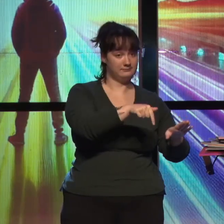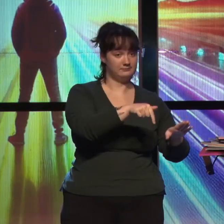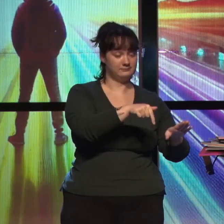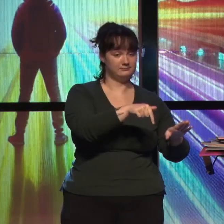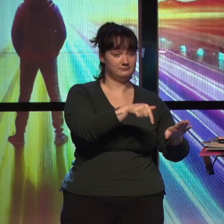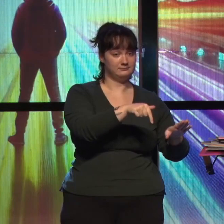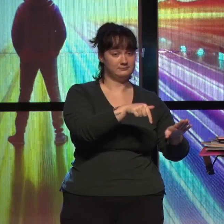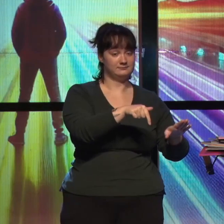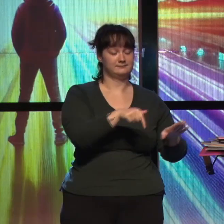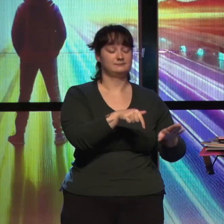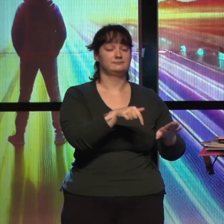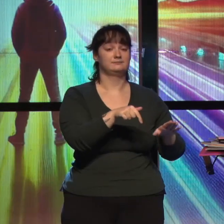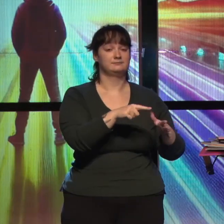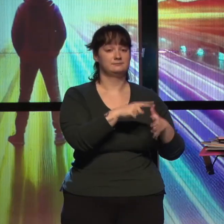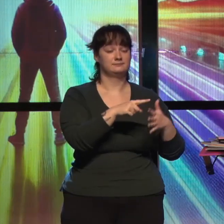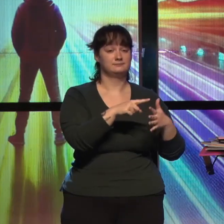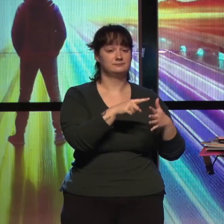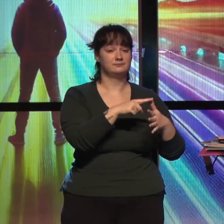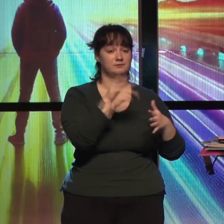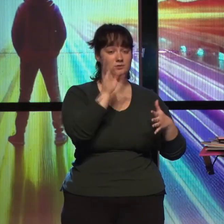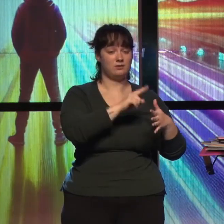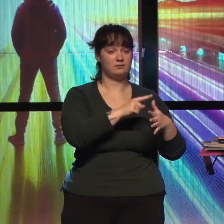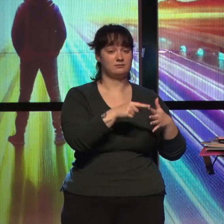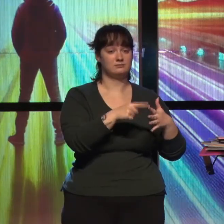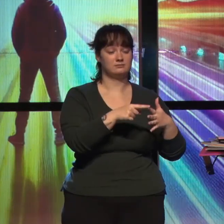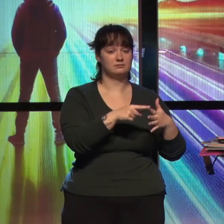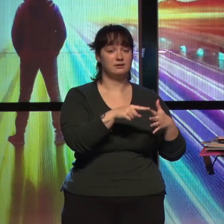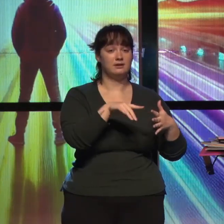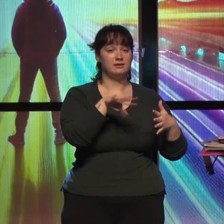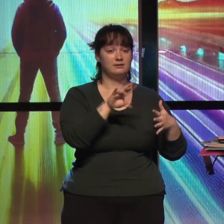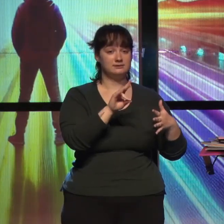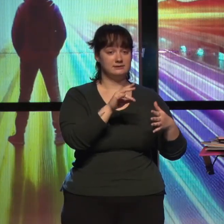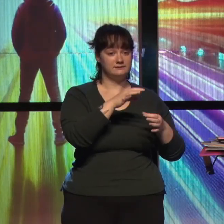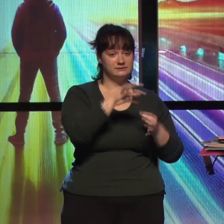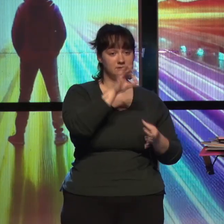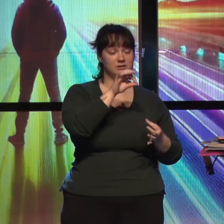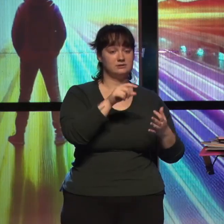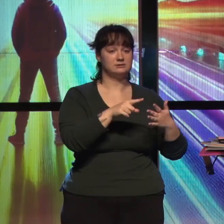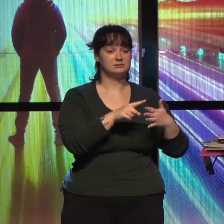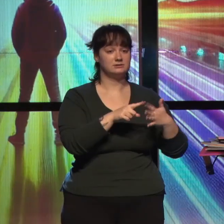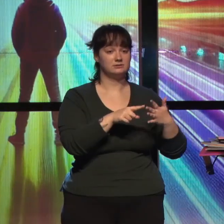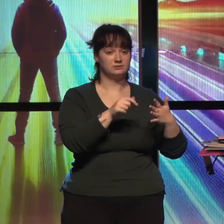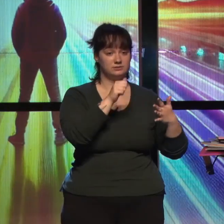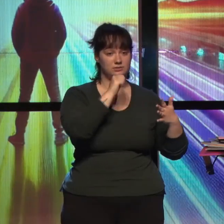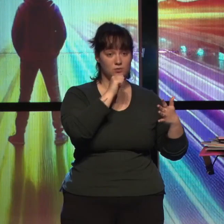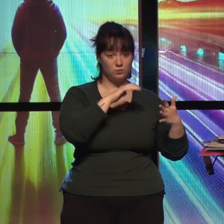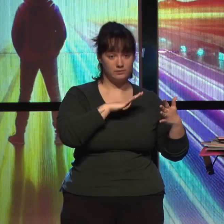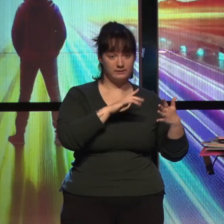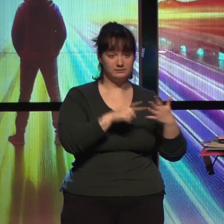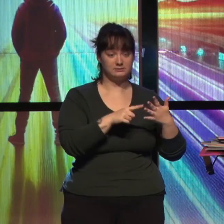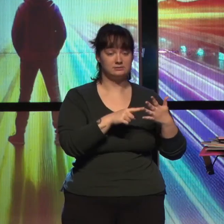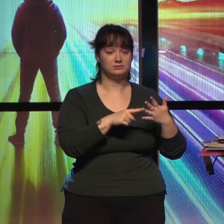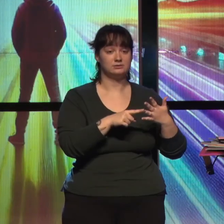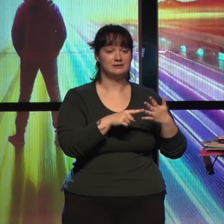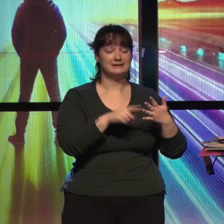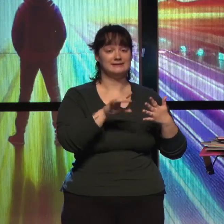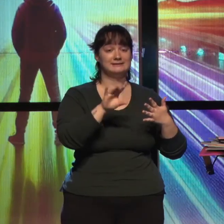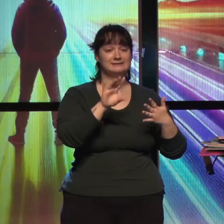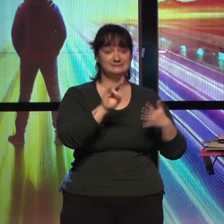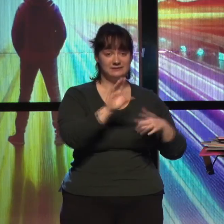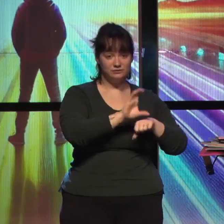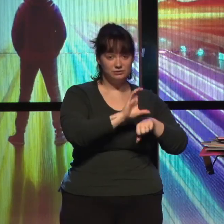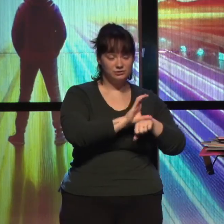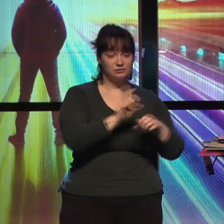the seven spirits, this woman, the seven churches. There's allegiant witnesses. There's 4 living things,